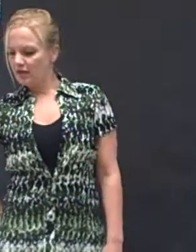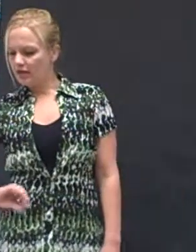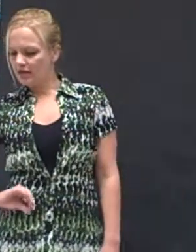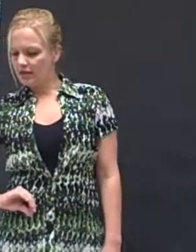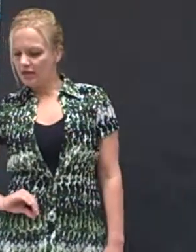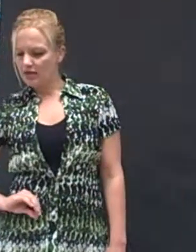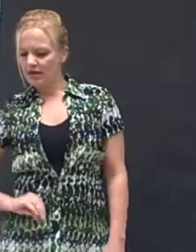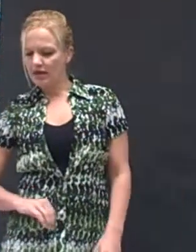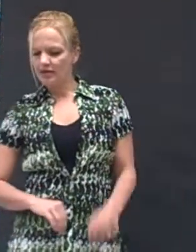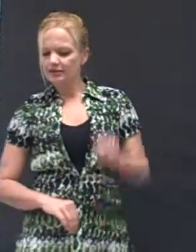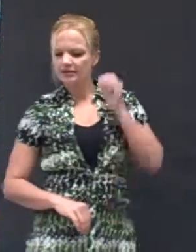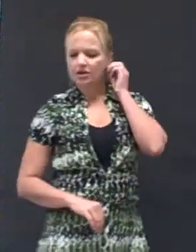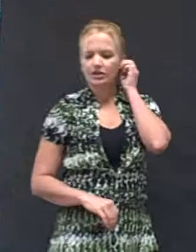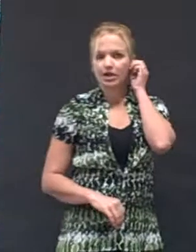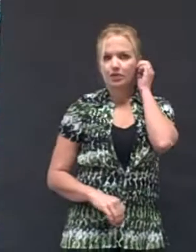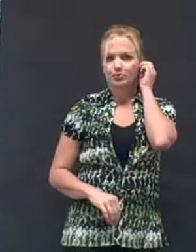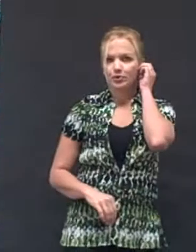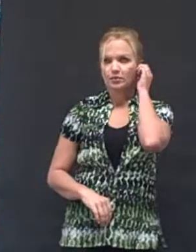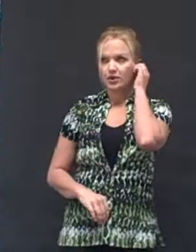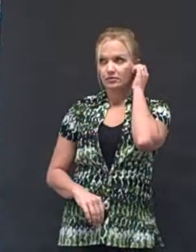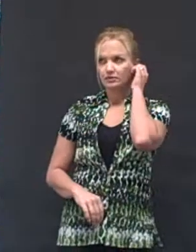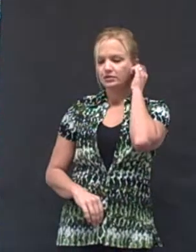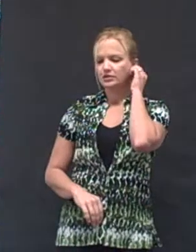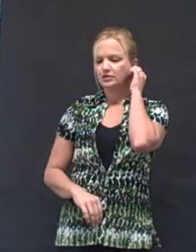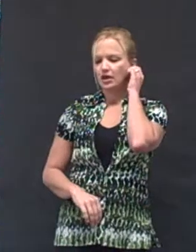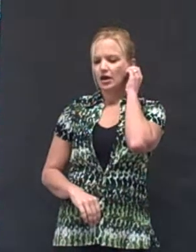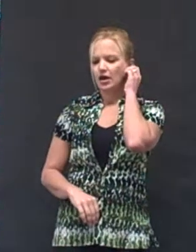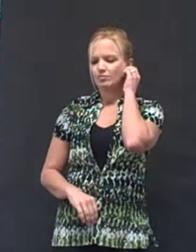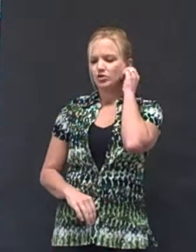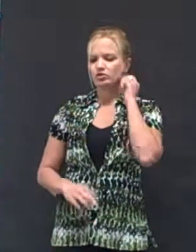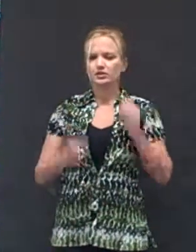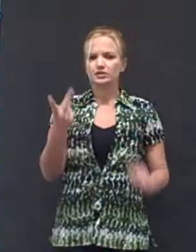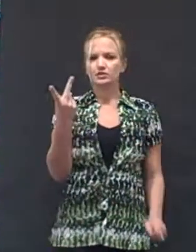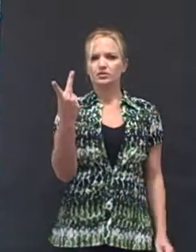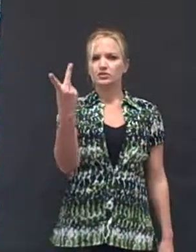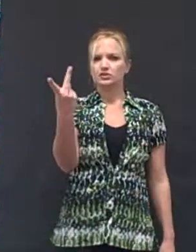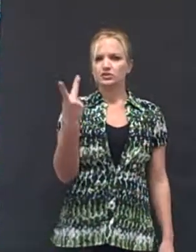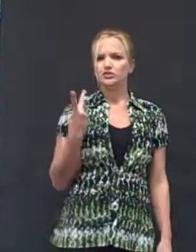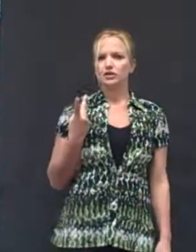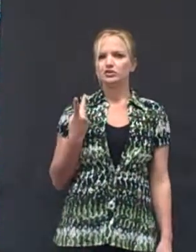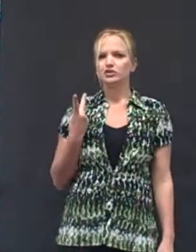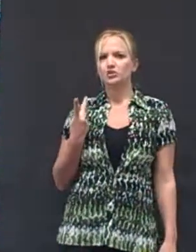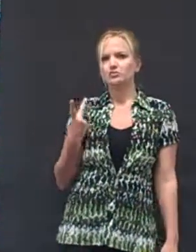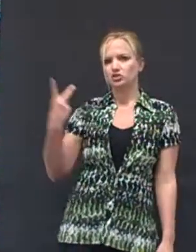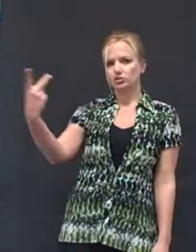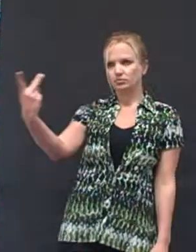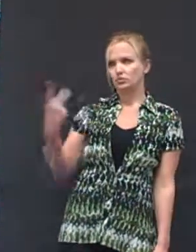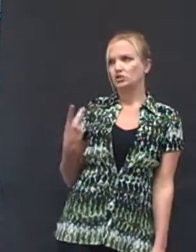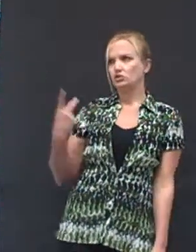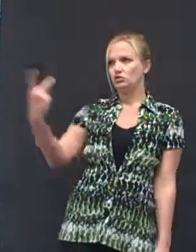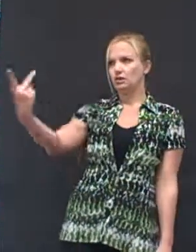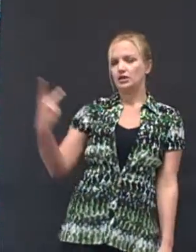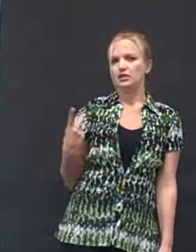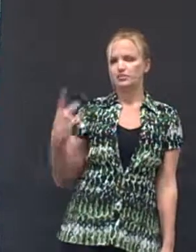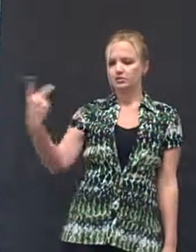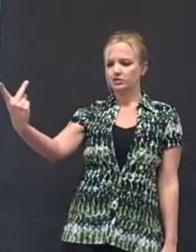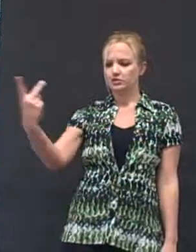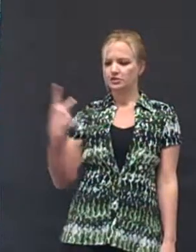The next are our pronouns. You can use the two hand shape to show between you and another person, to